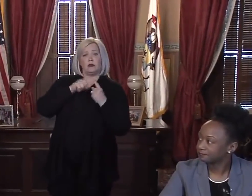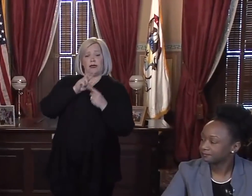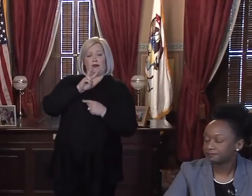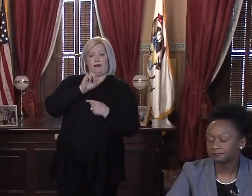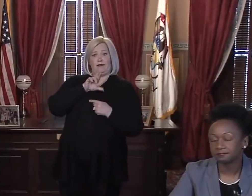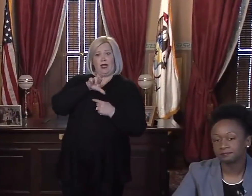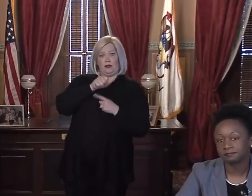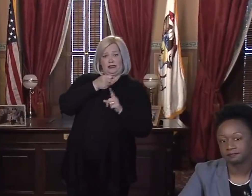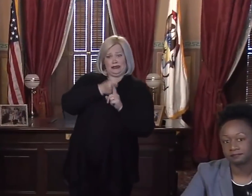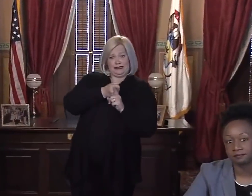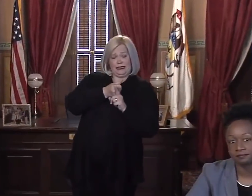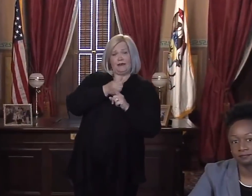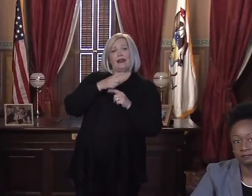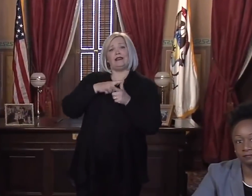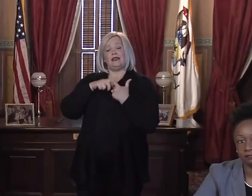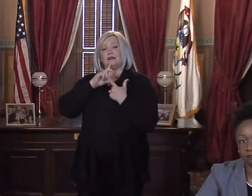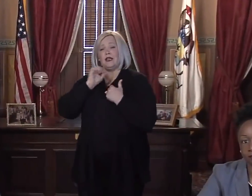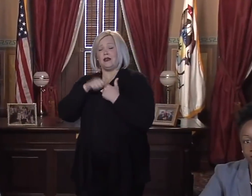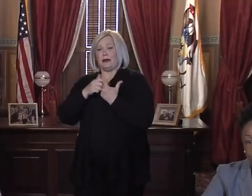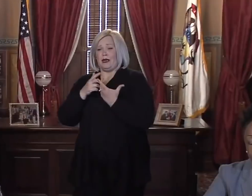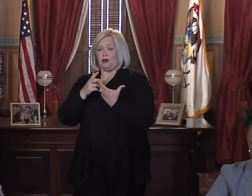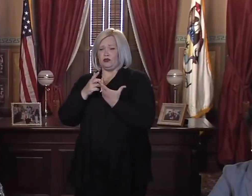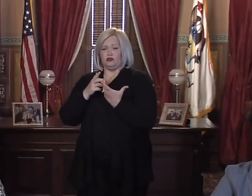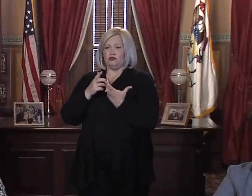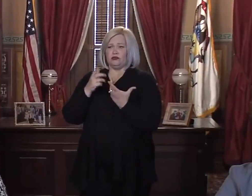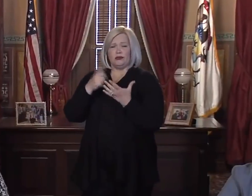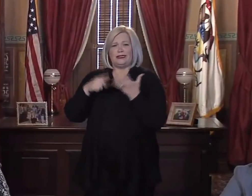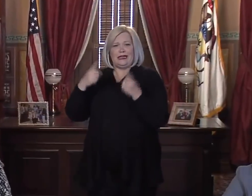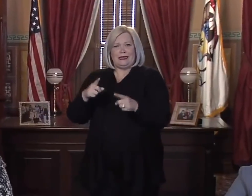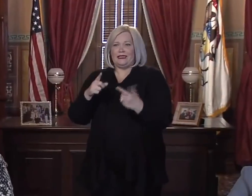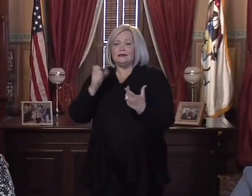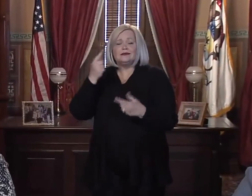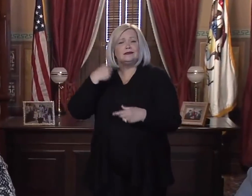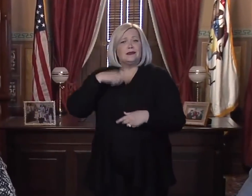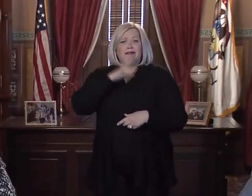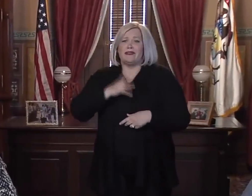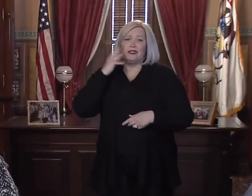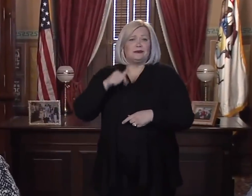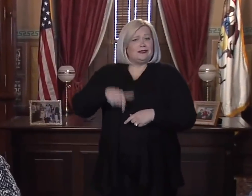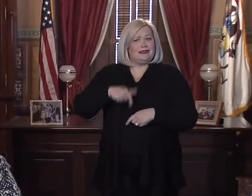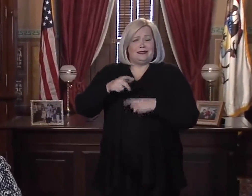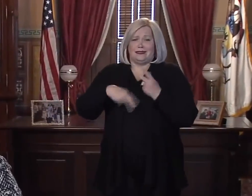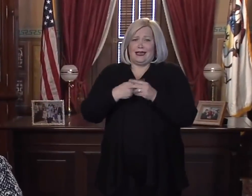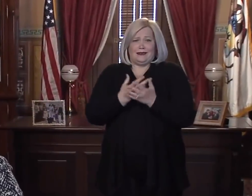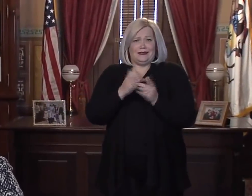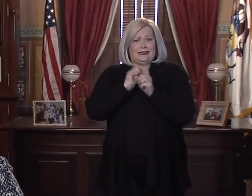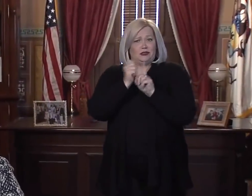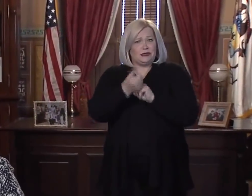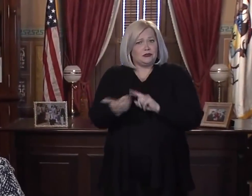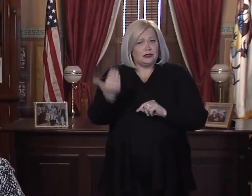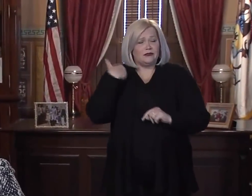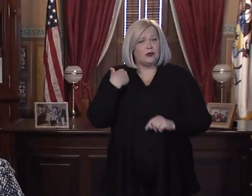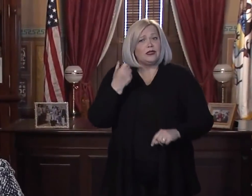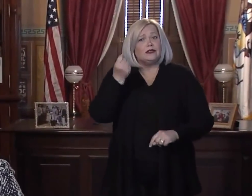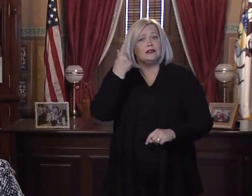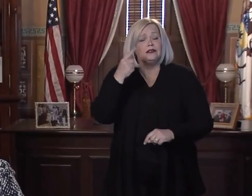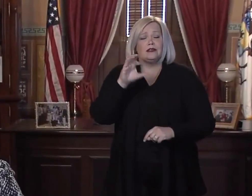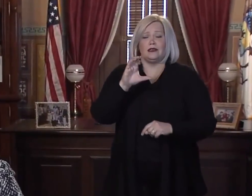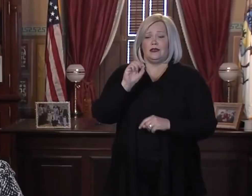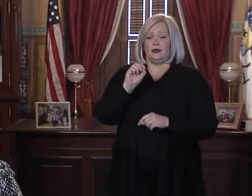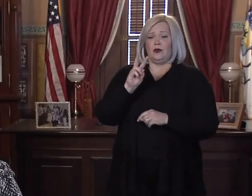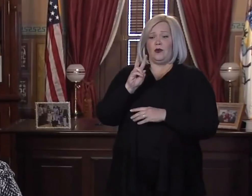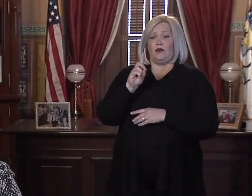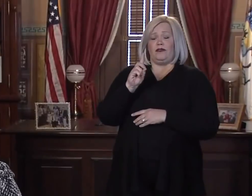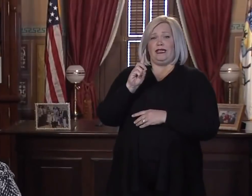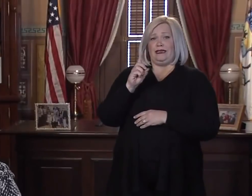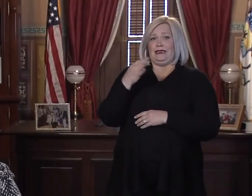about what we're all going through as we're confronting something that no one's ever been through before. You know, COVID-19 is a novel